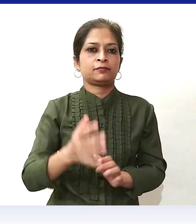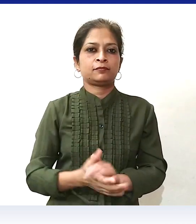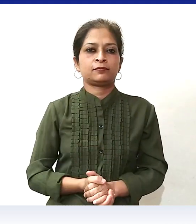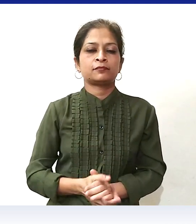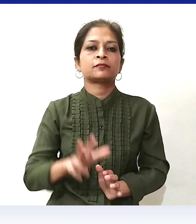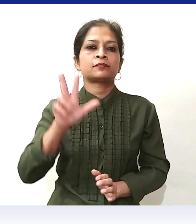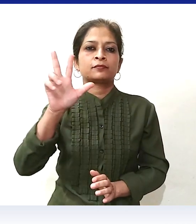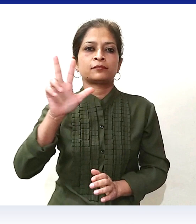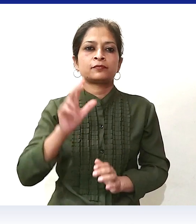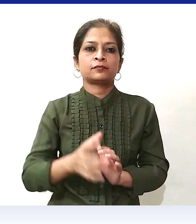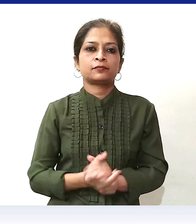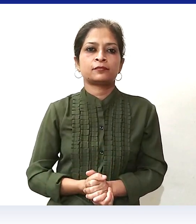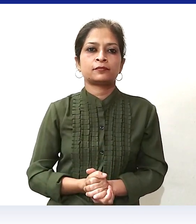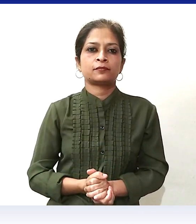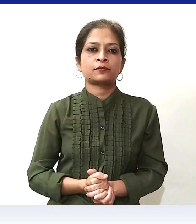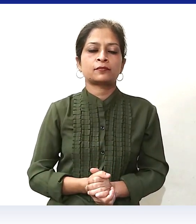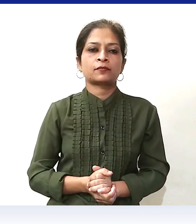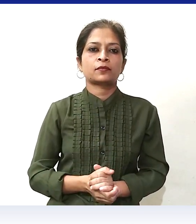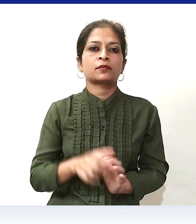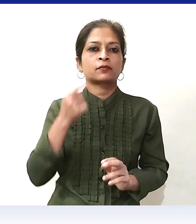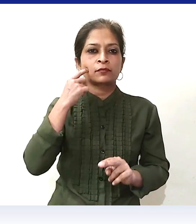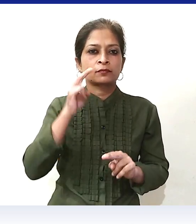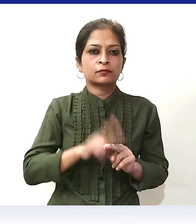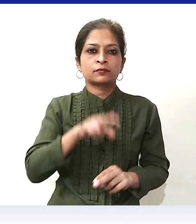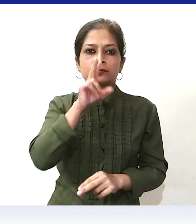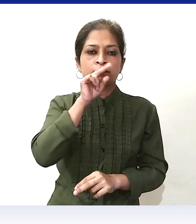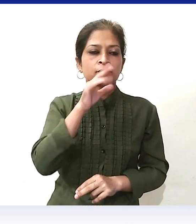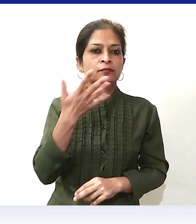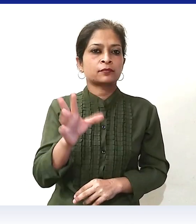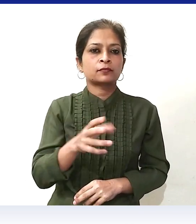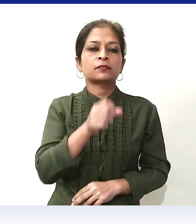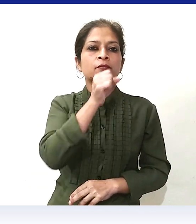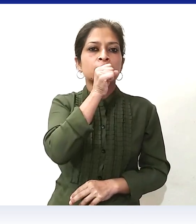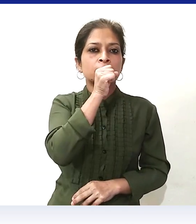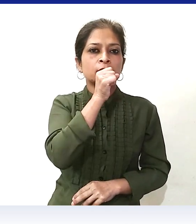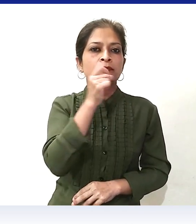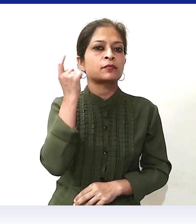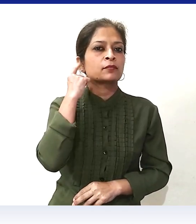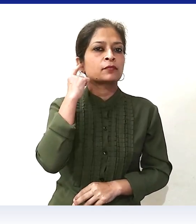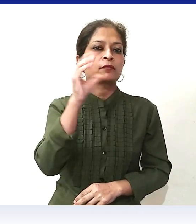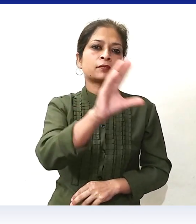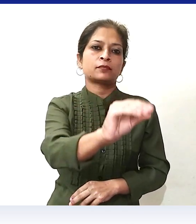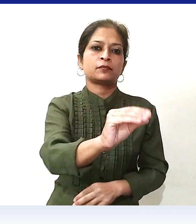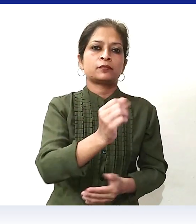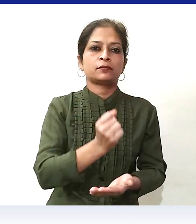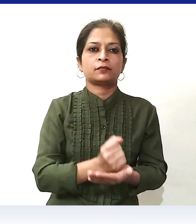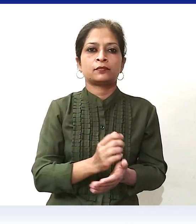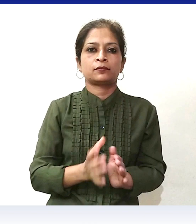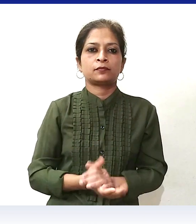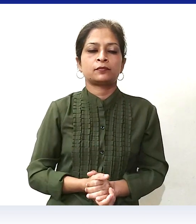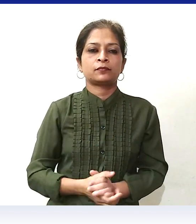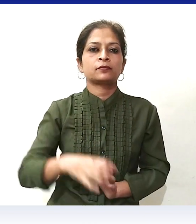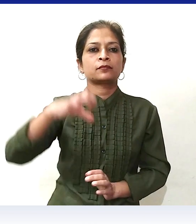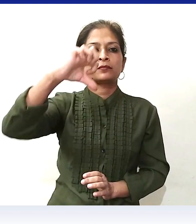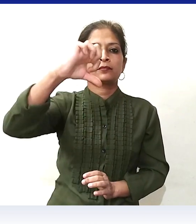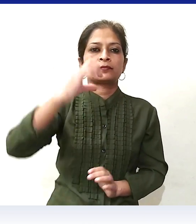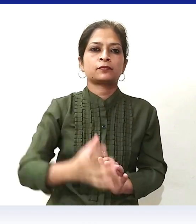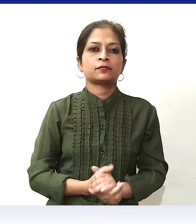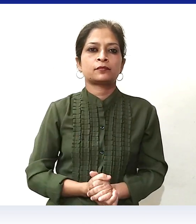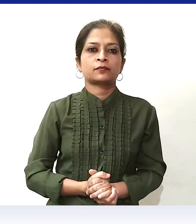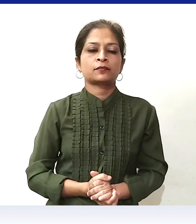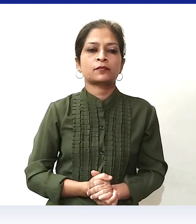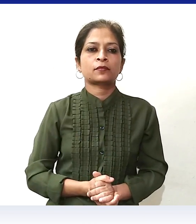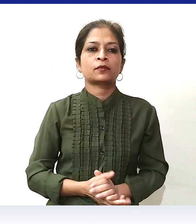number eight keep the mic on mute when you are not speaking number nine